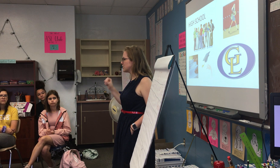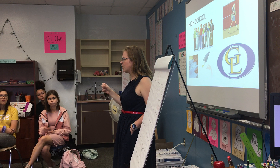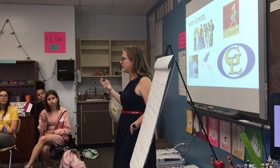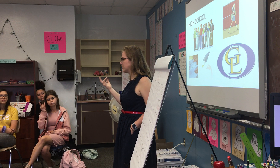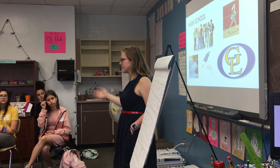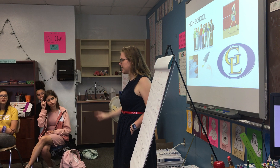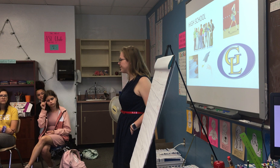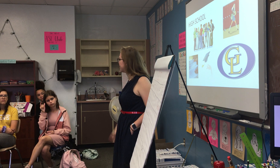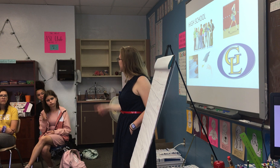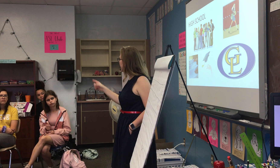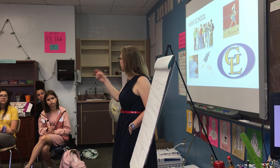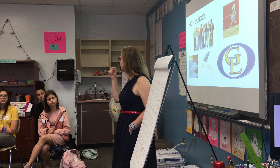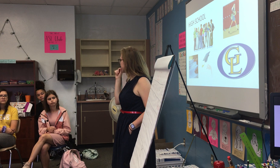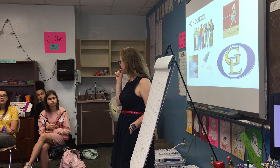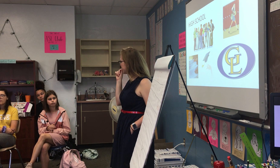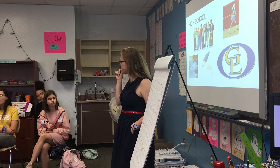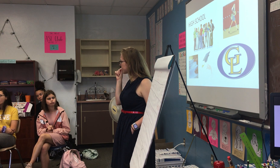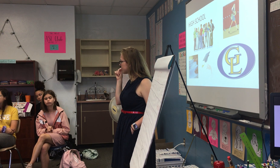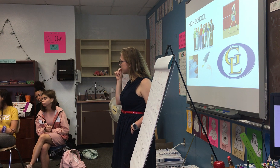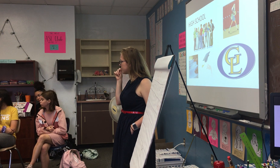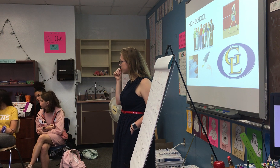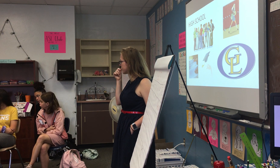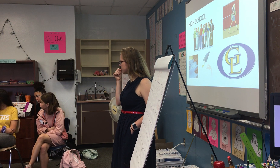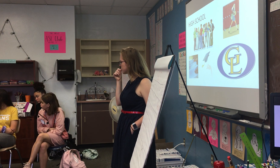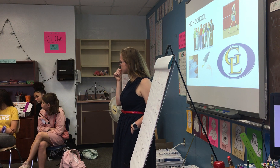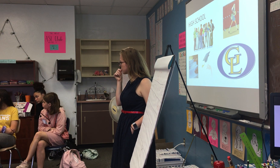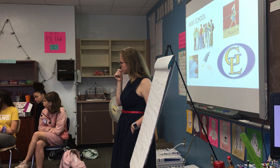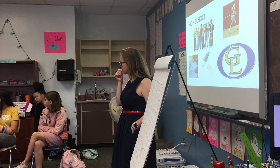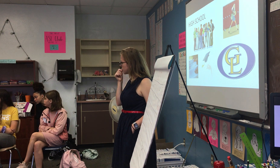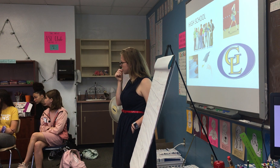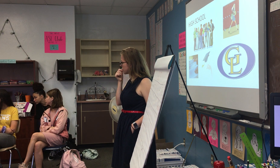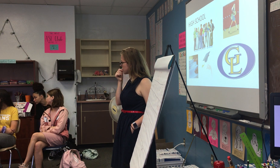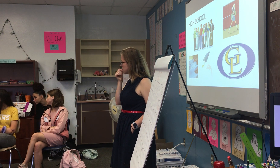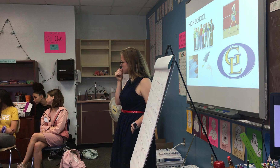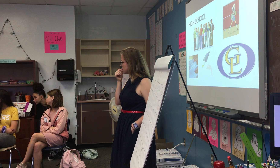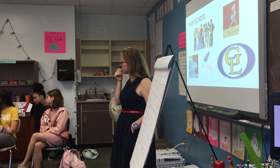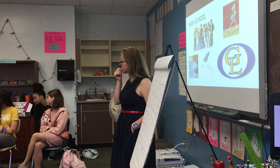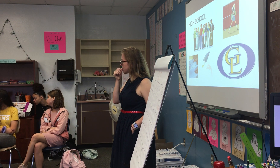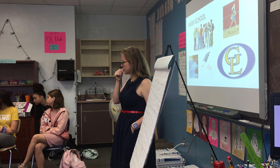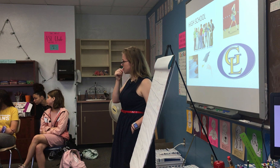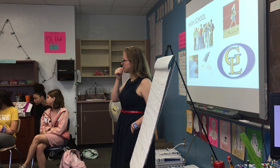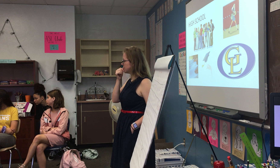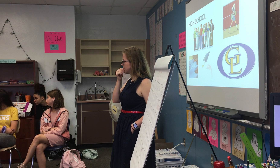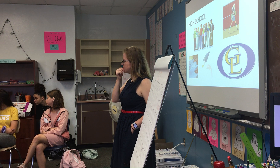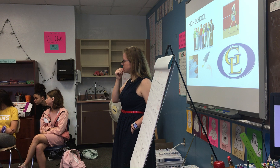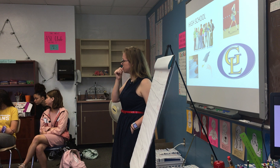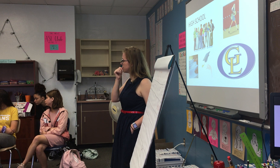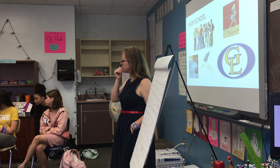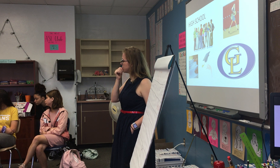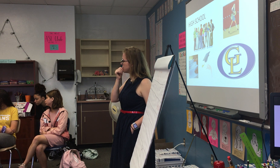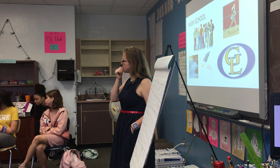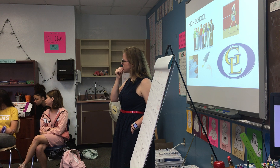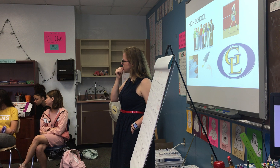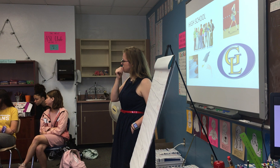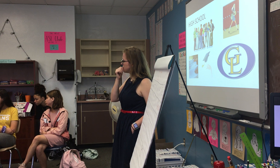School or something. Yes. So my little sister goes to Lincoln Elementary next Mhm. door, and they